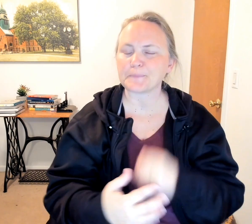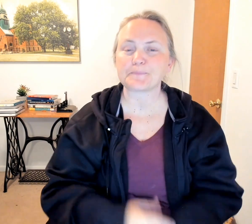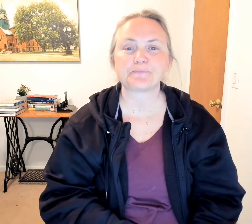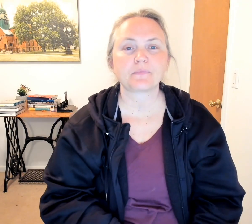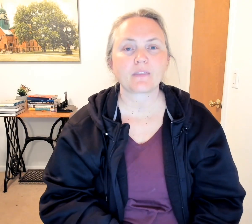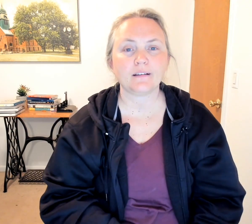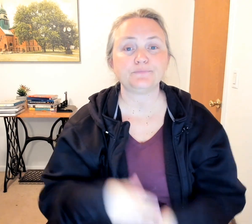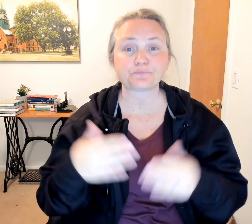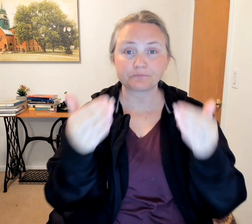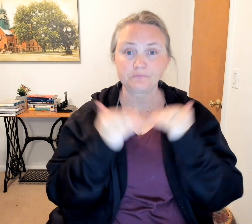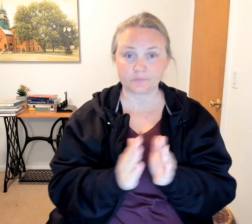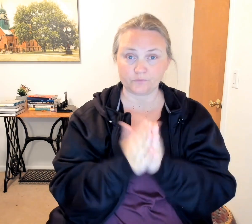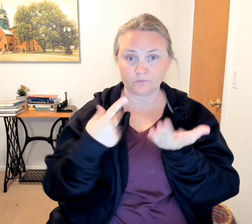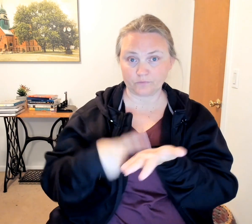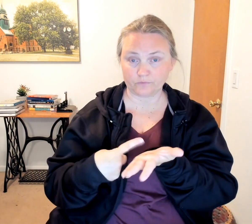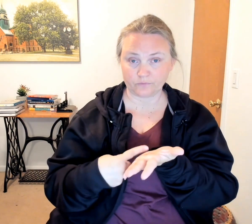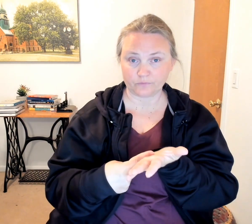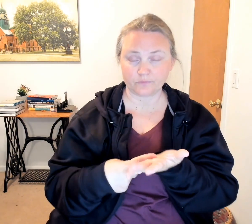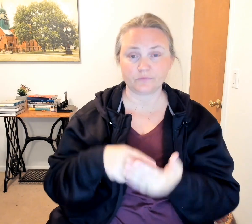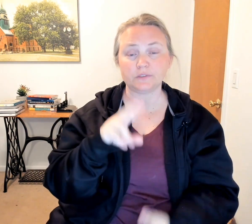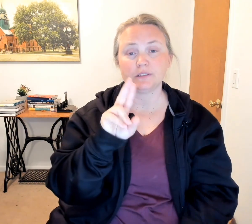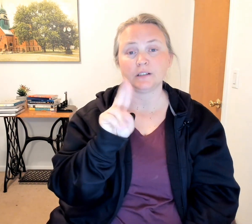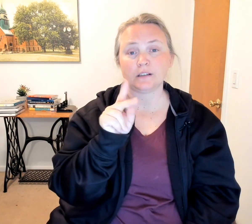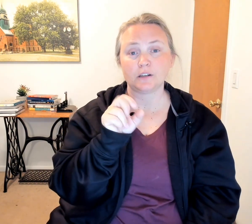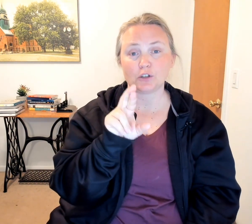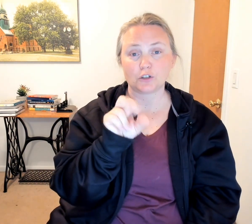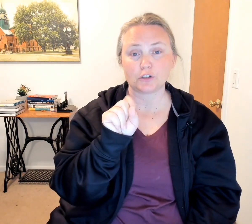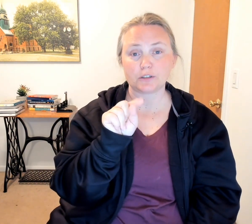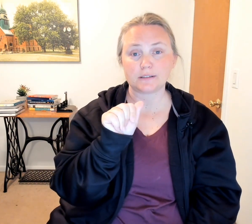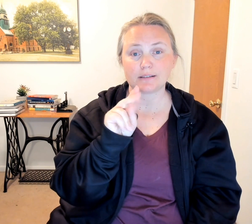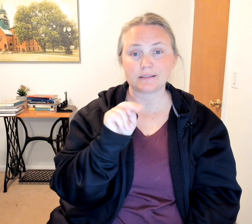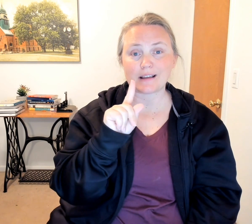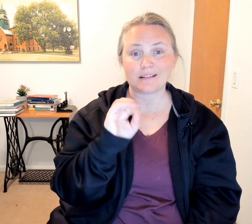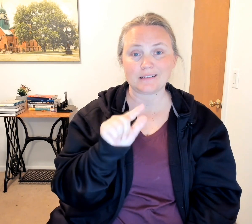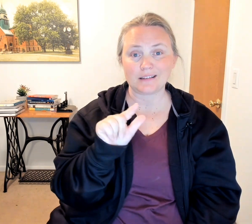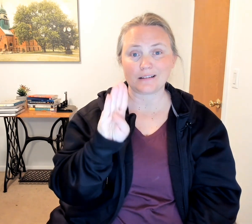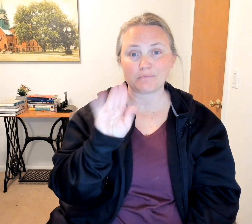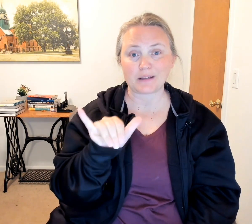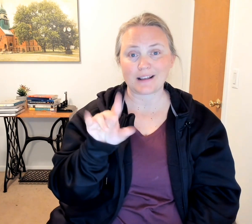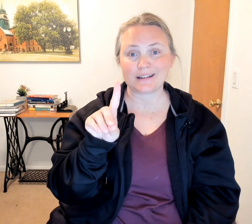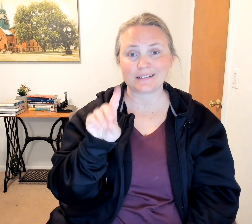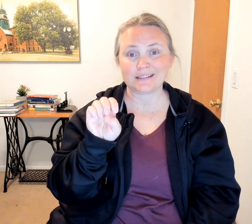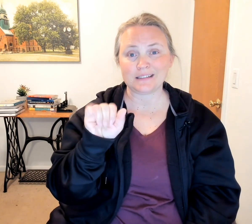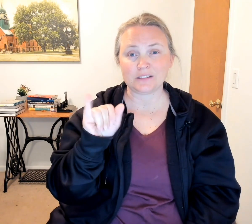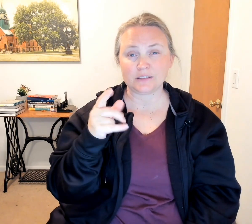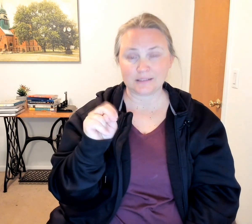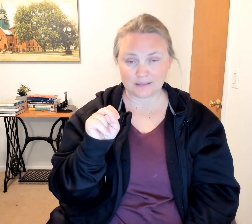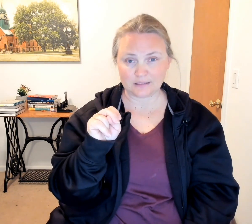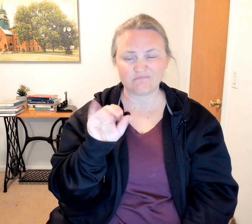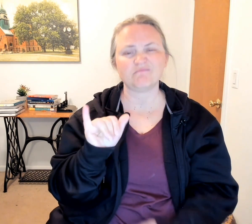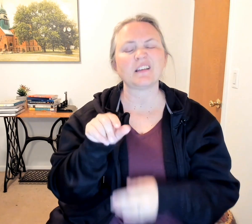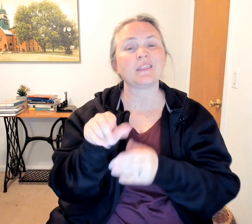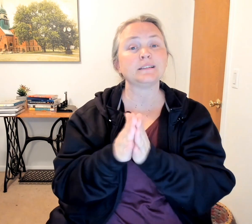other. The next book I'd like to talk about is Understanding by Design, and I'm referring to the second edition of this book.